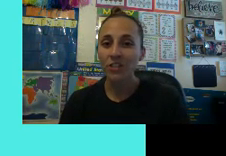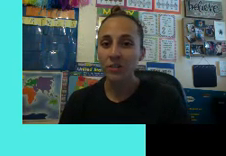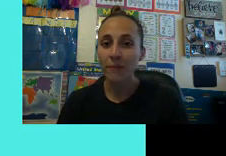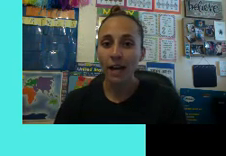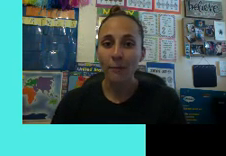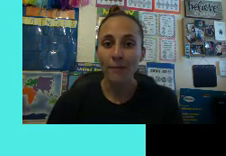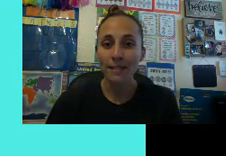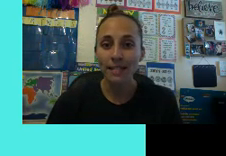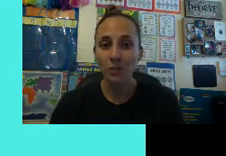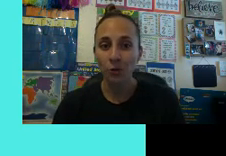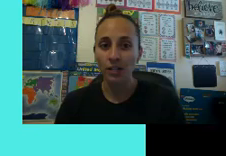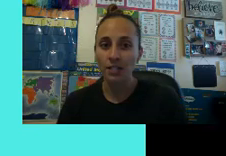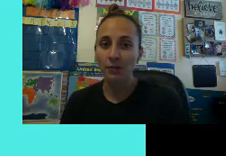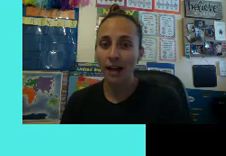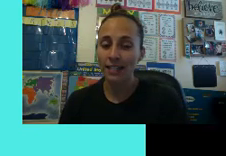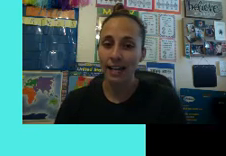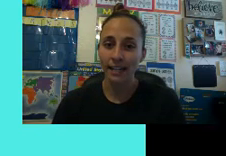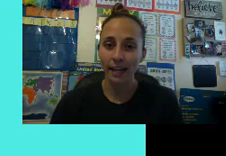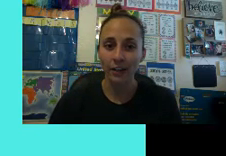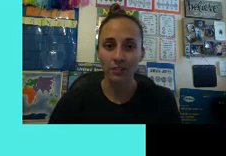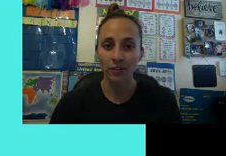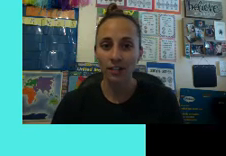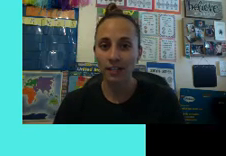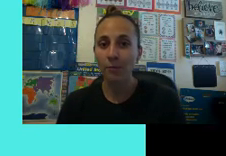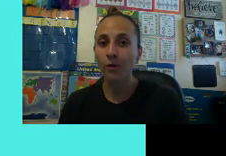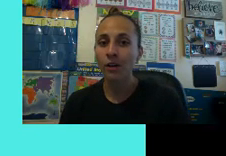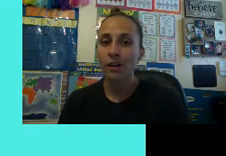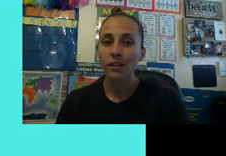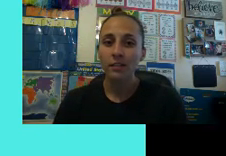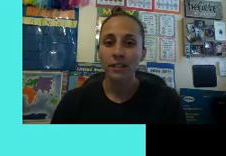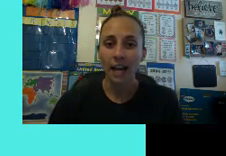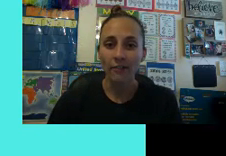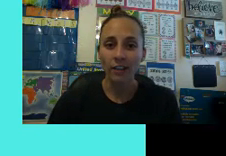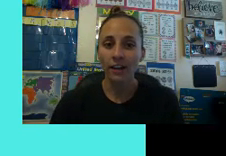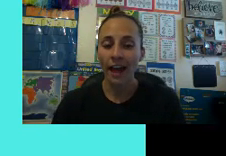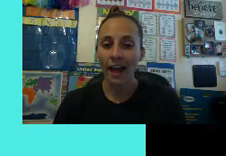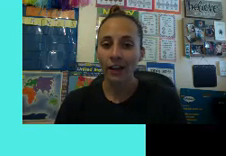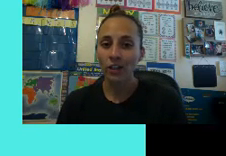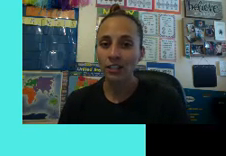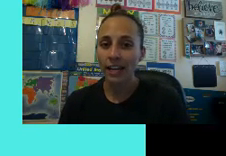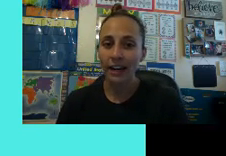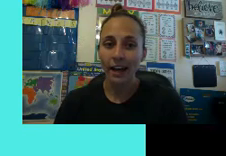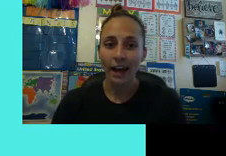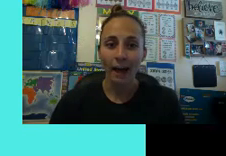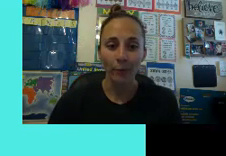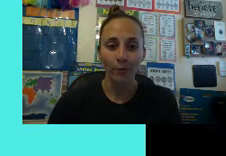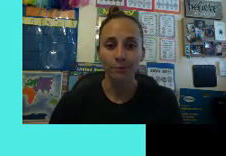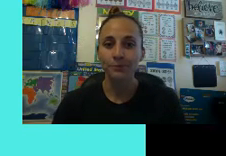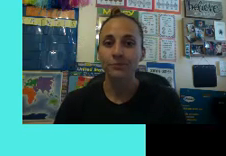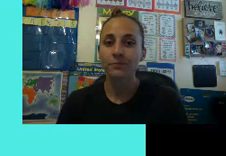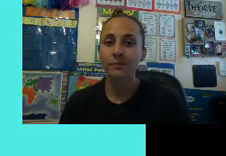Deaf children make up ABC stories to practice signing letters. For example, the sign for the letter A looks like an